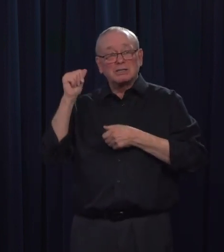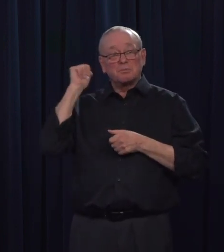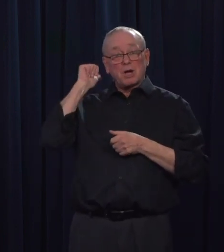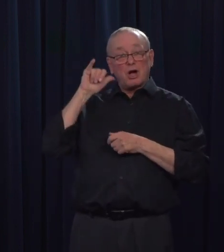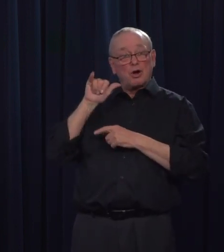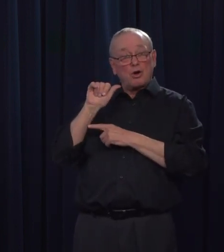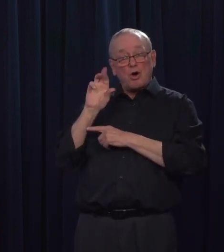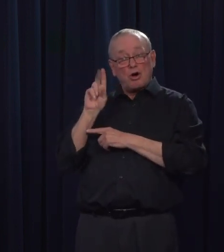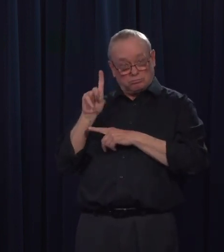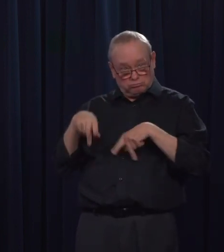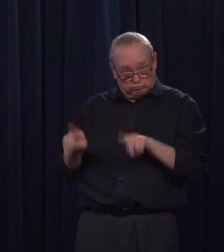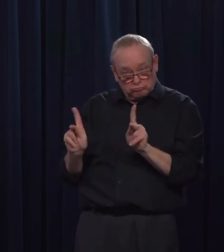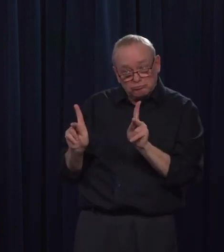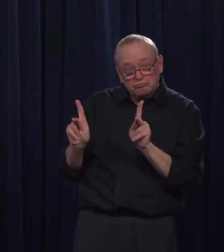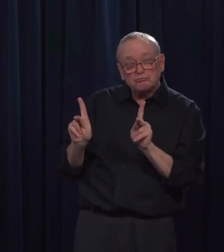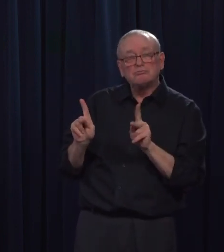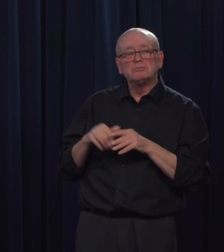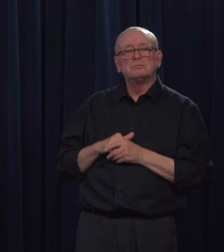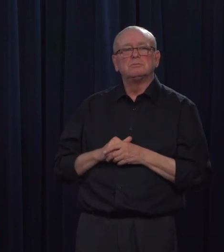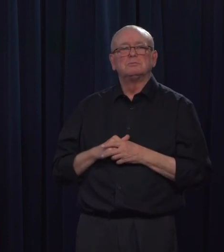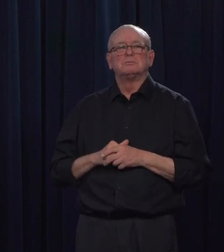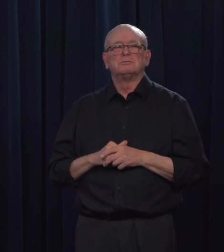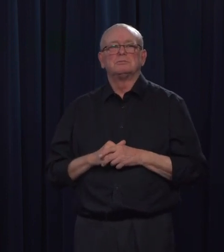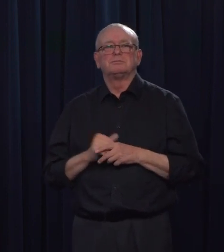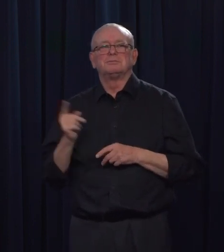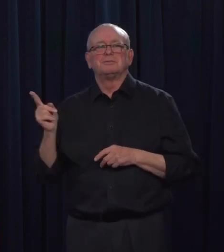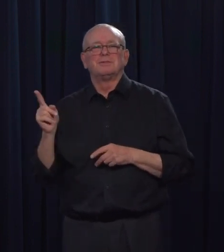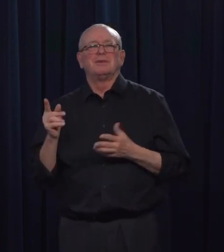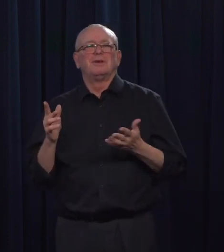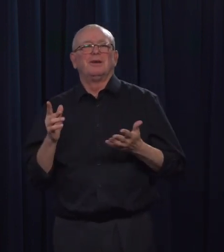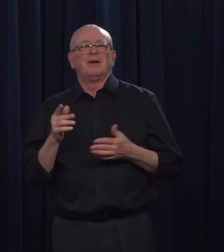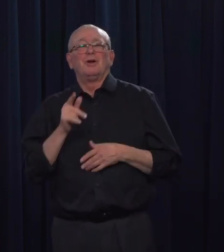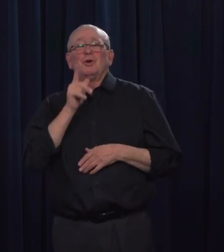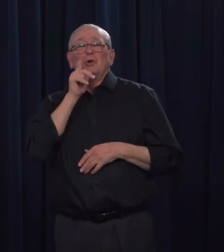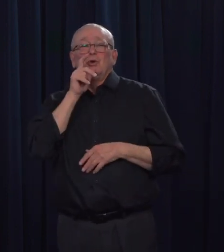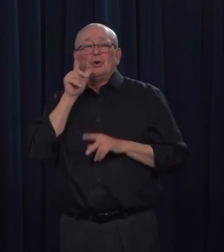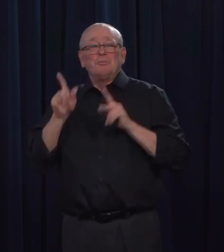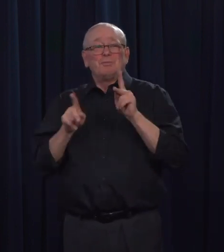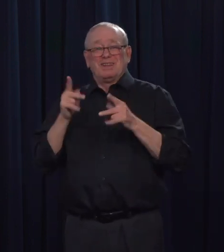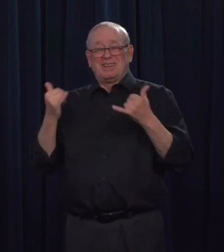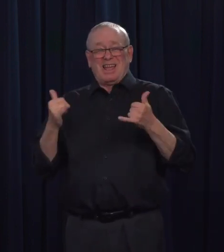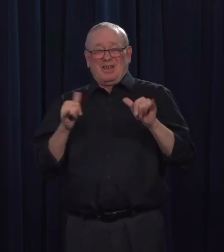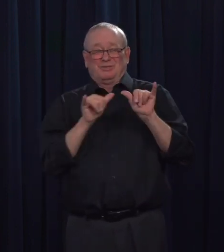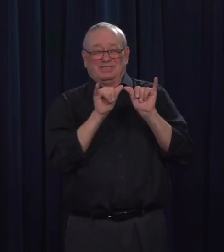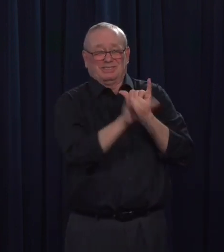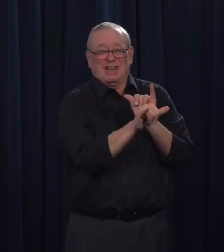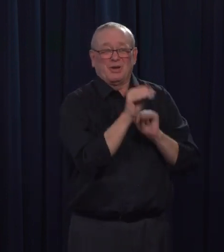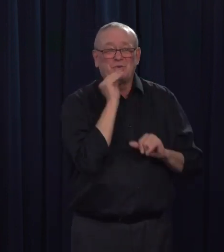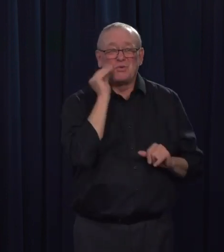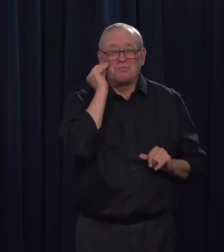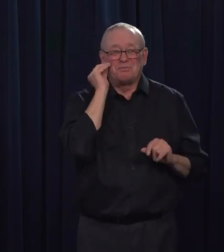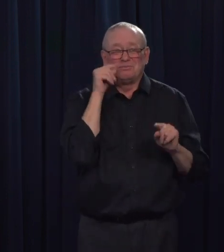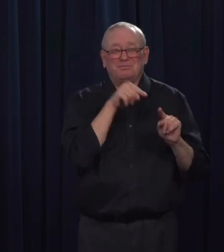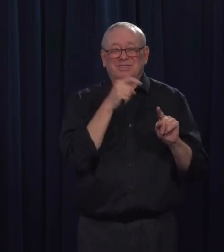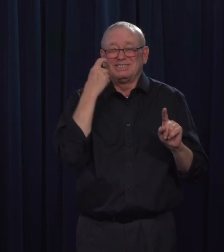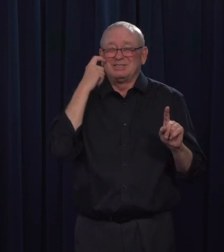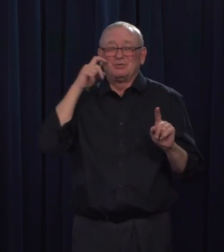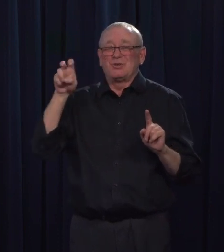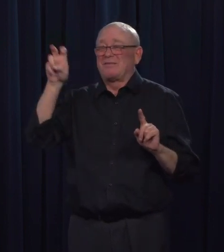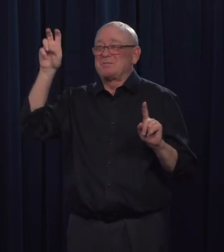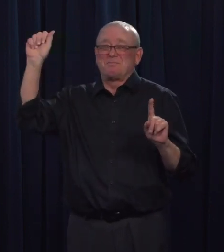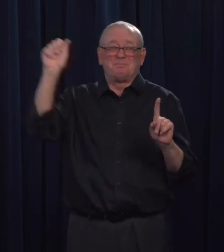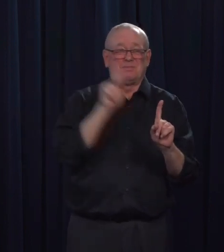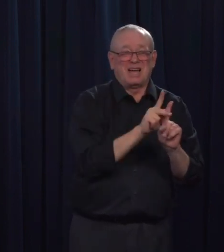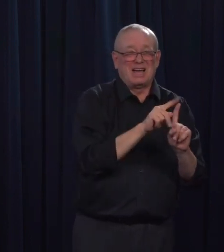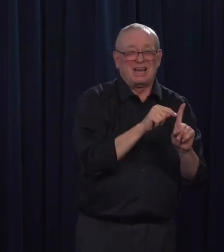people who came home from out of the province, or out of the country, I should say, or those who are close contacts of a confirmed